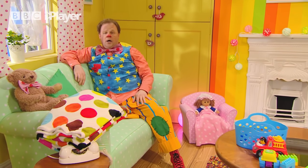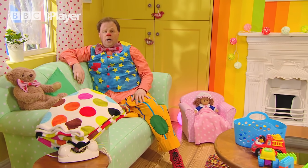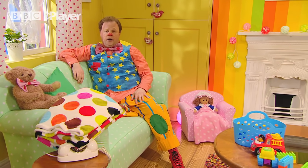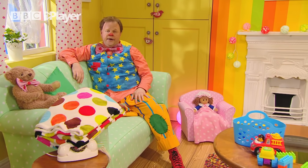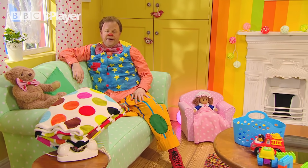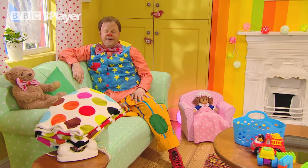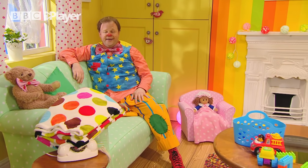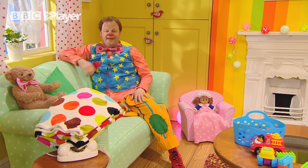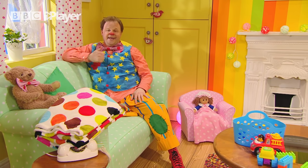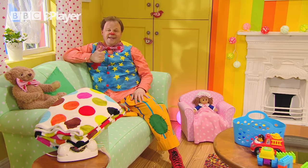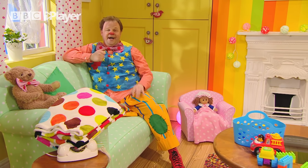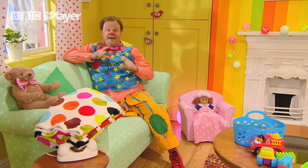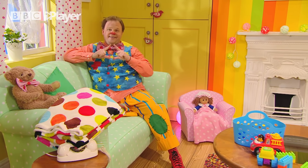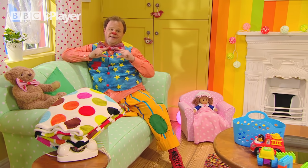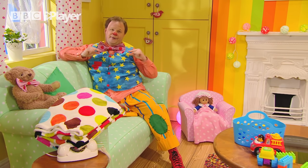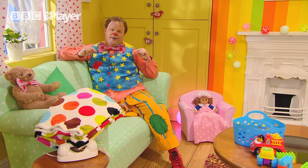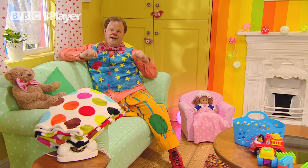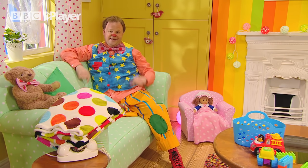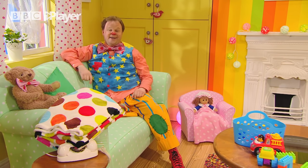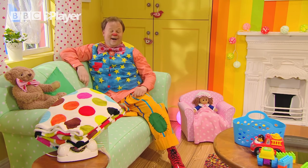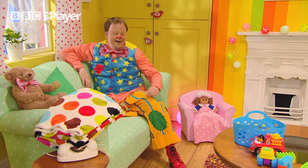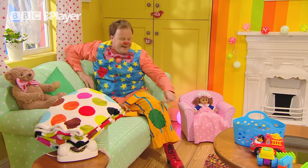Oh, oh, nice and quiet.